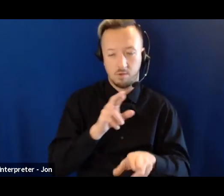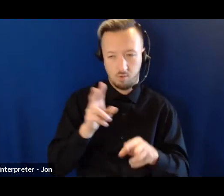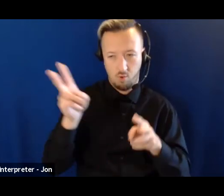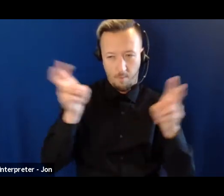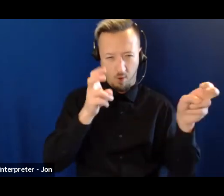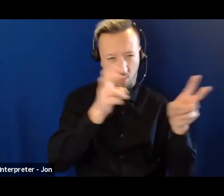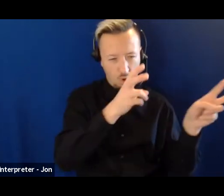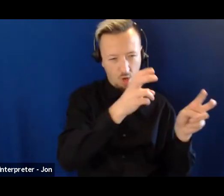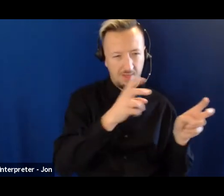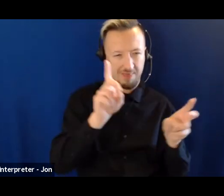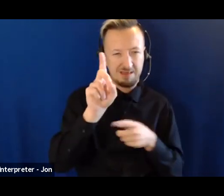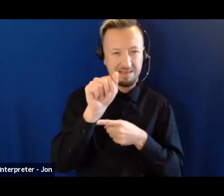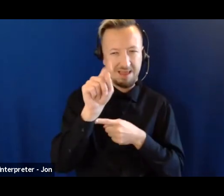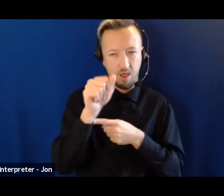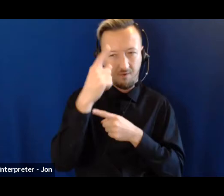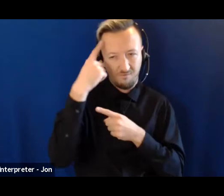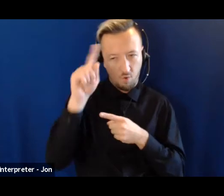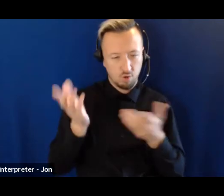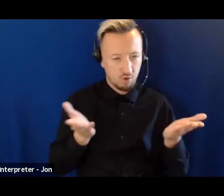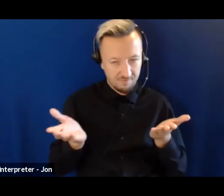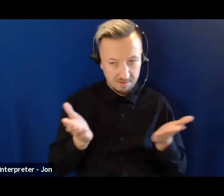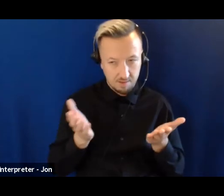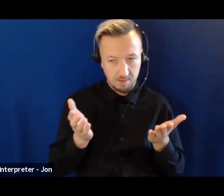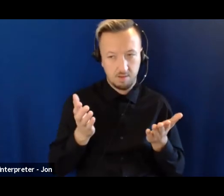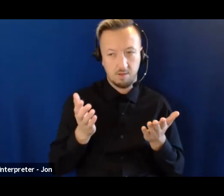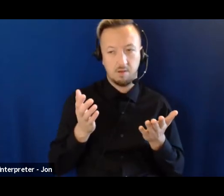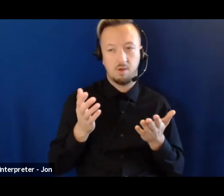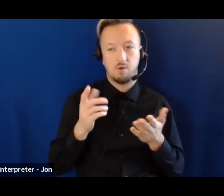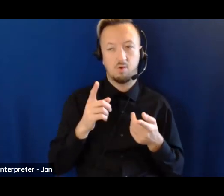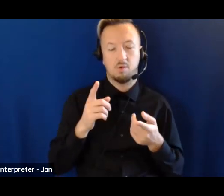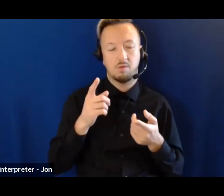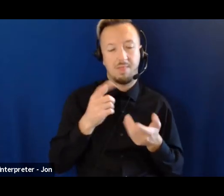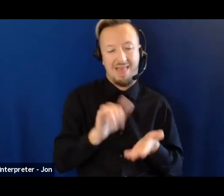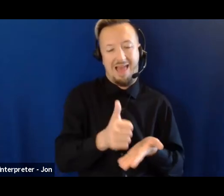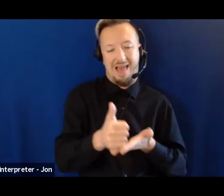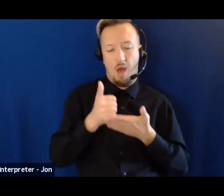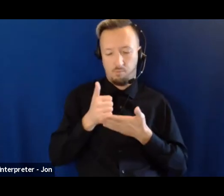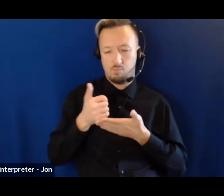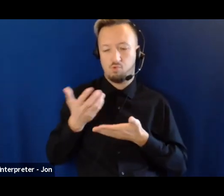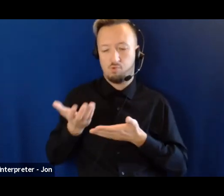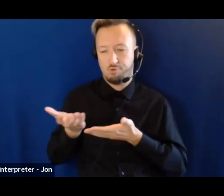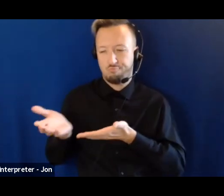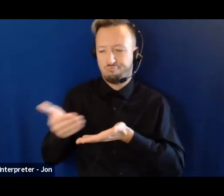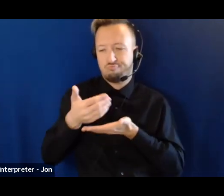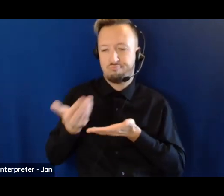on services provided by our SILs to use for raising additional resources for SILs.